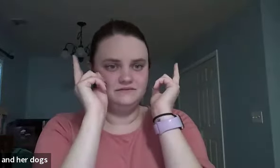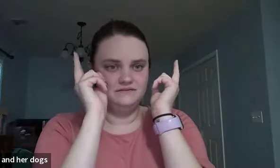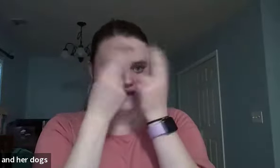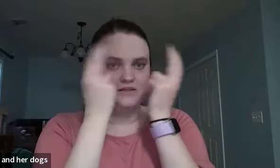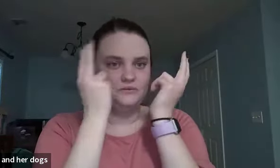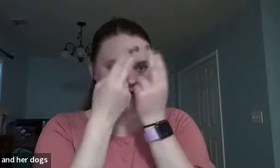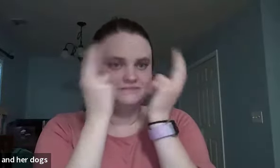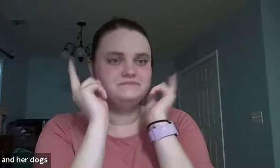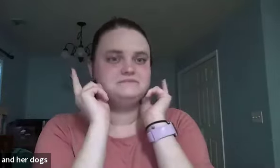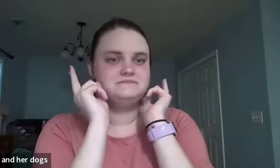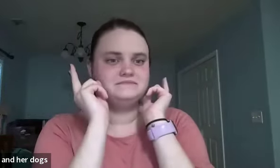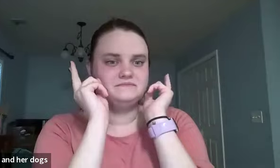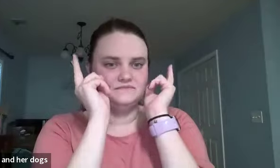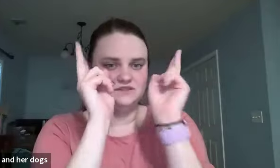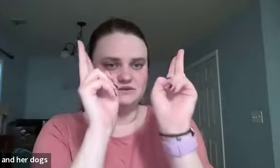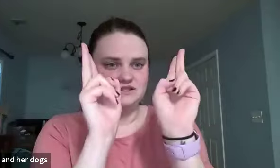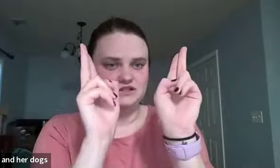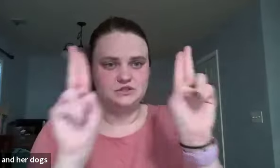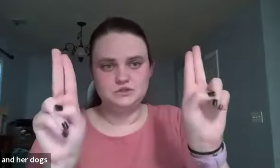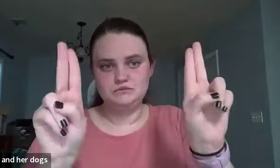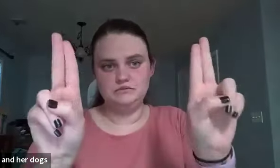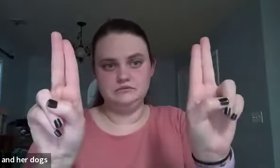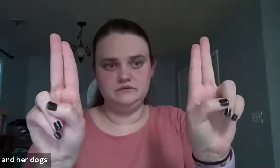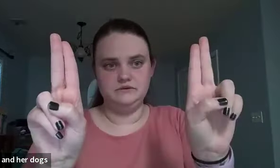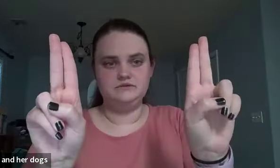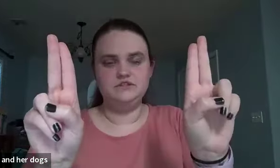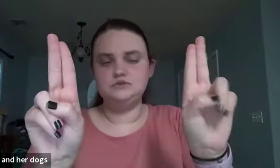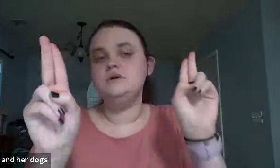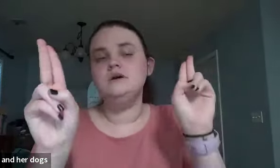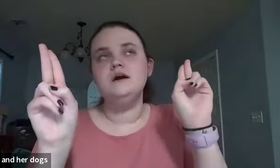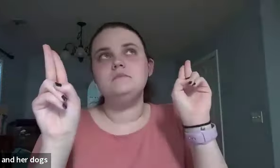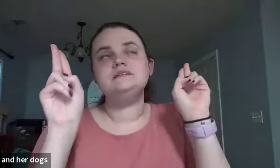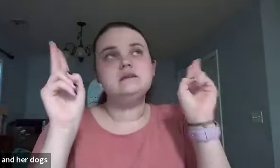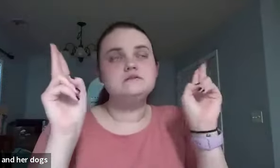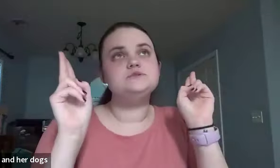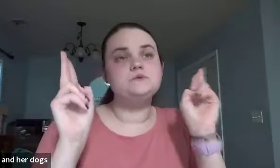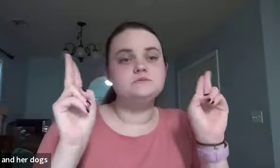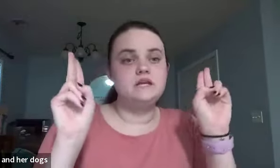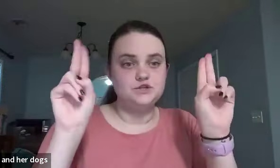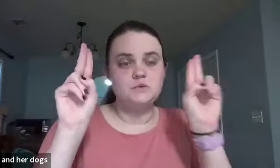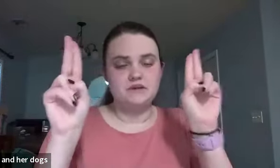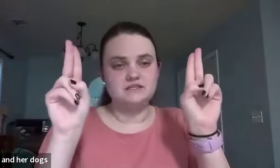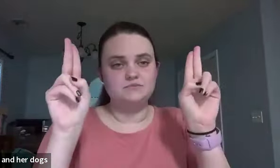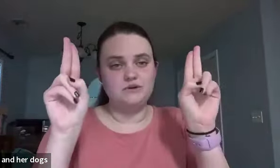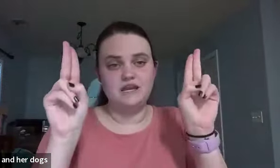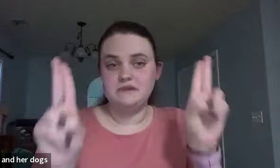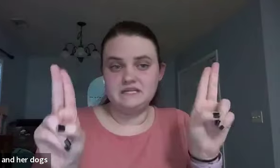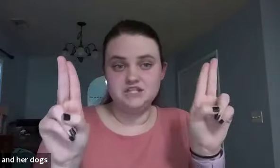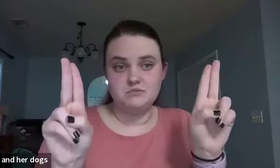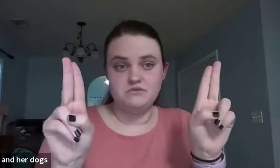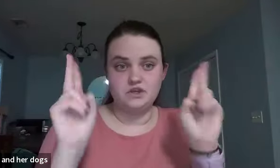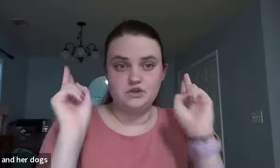Halloween. Halloween. So it's the 2. Ooh, there we go. 2 means technically it's supposed to be an H, but because it's pointing up, it is the shape of a